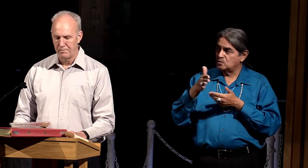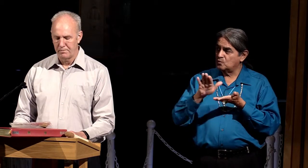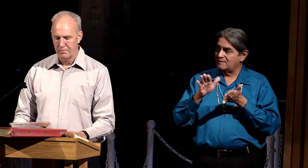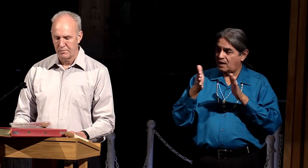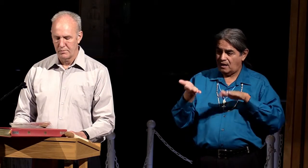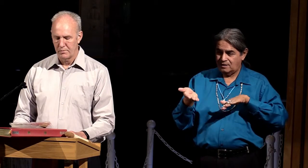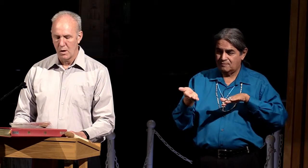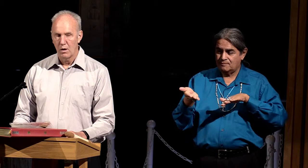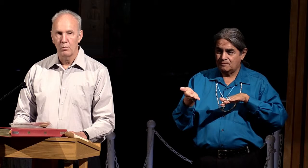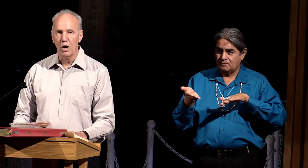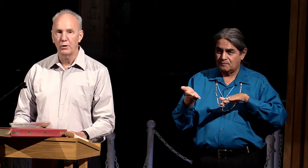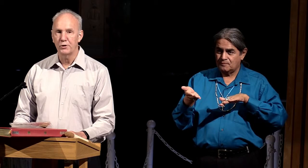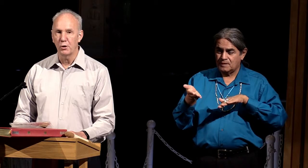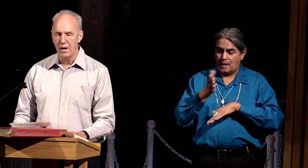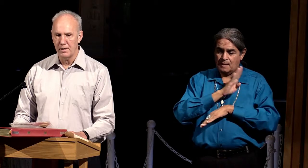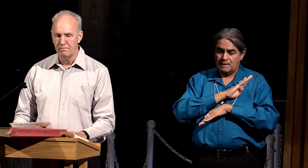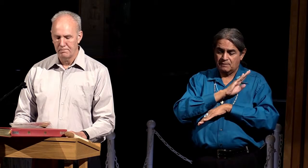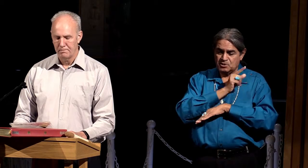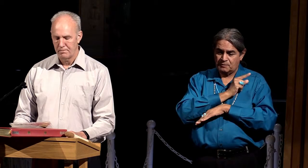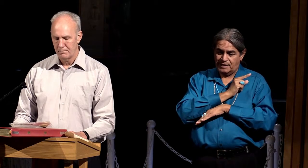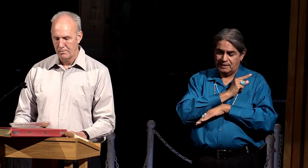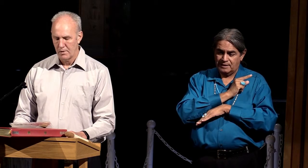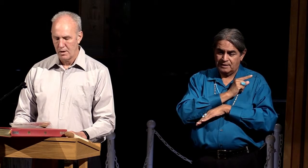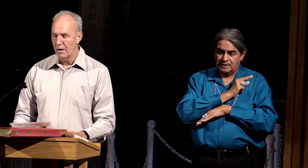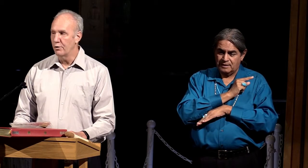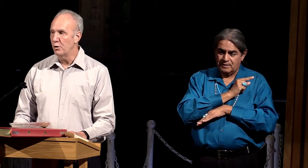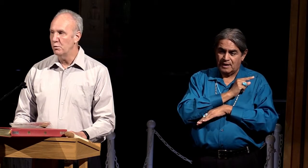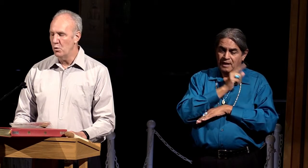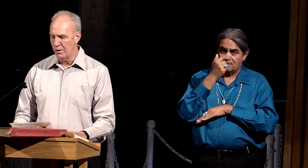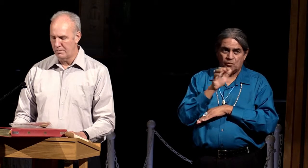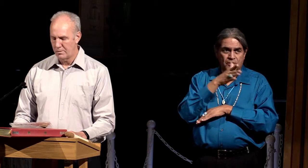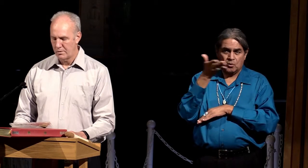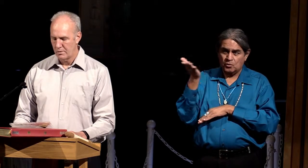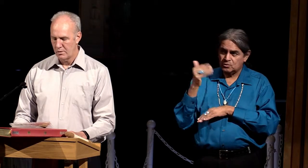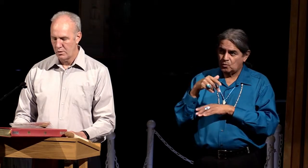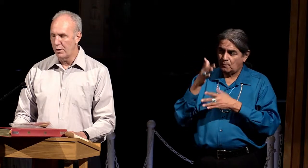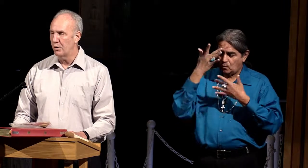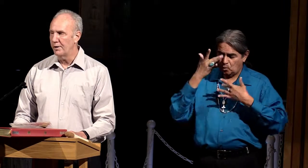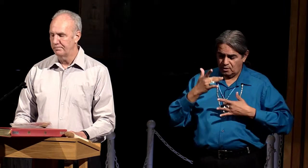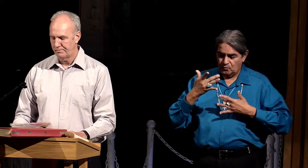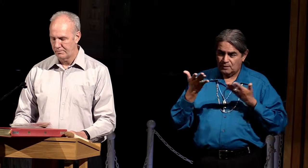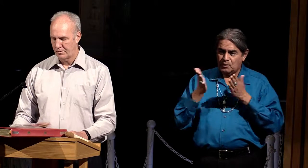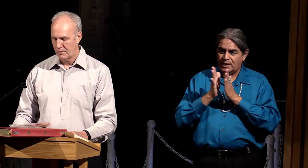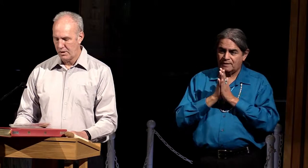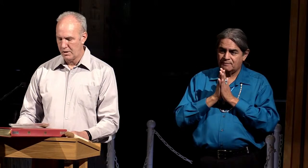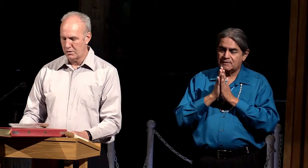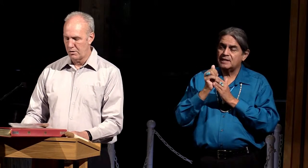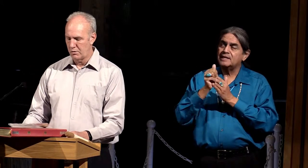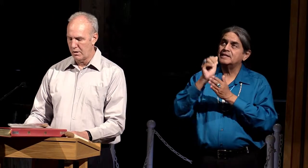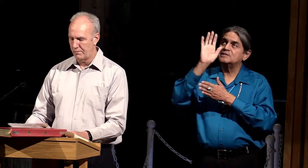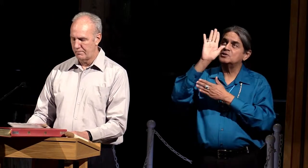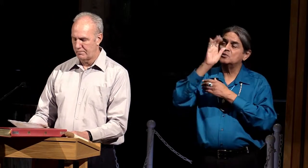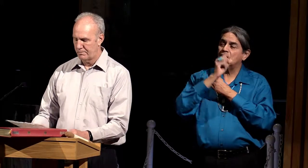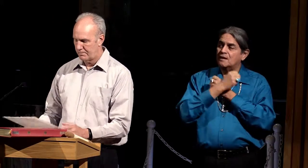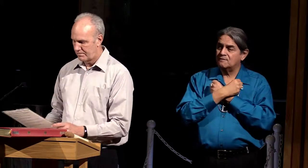died. Barbara Germain. And for those who mourn, we pray. Lead us in